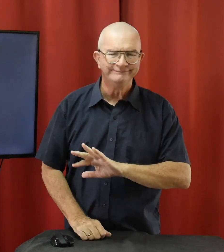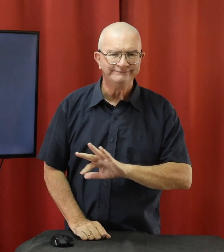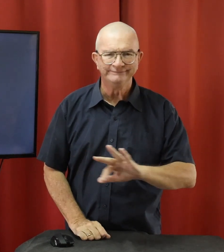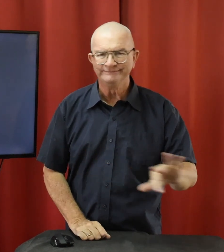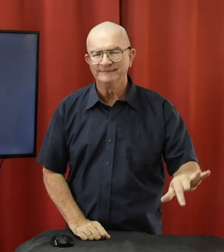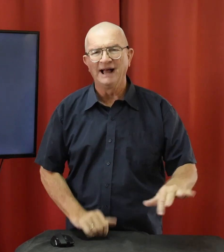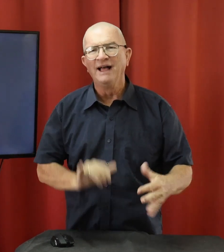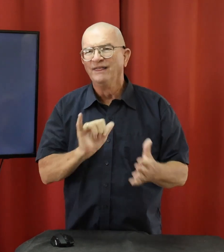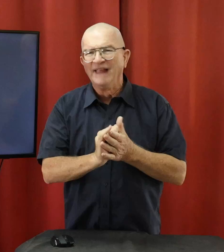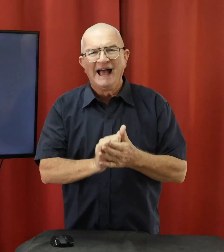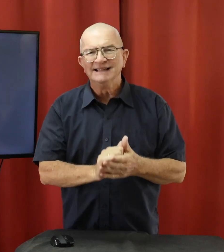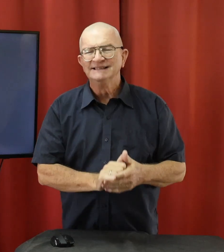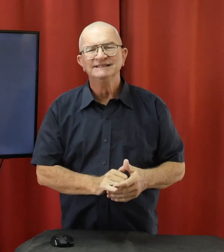argue.